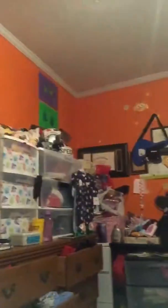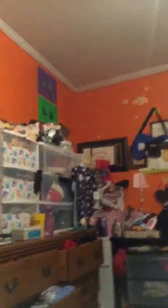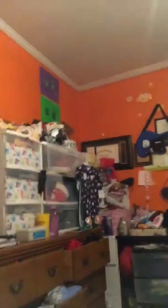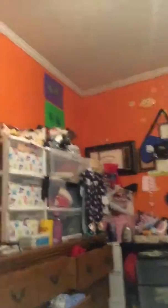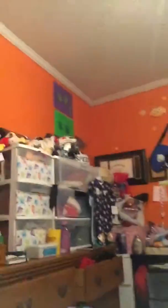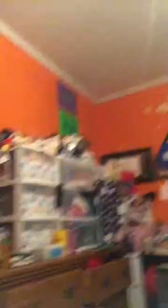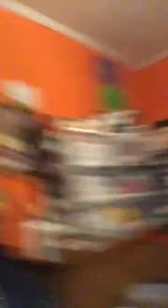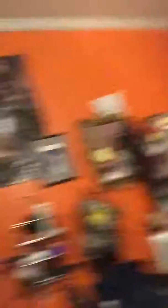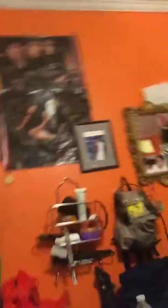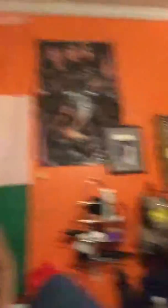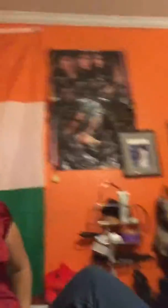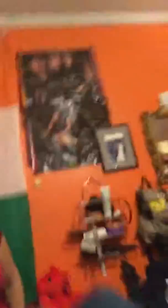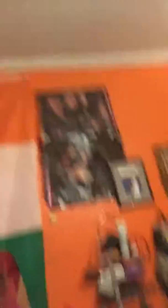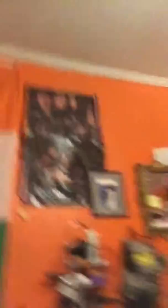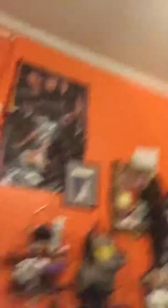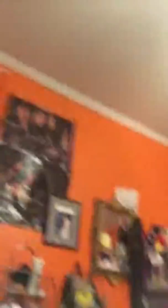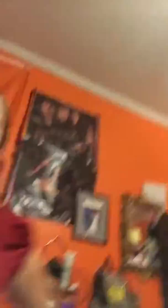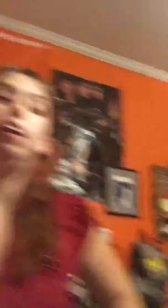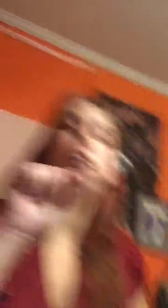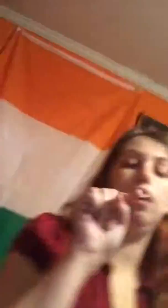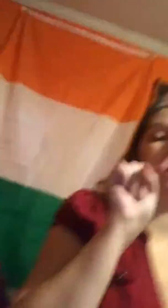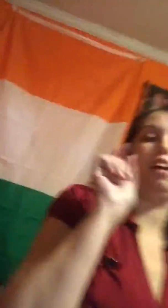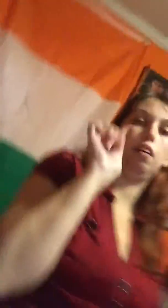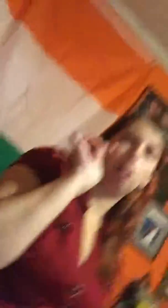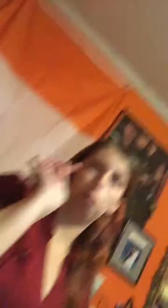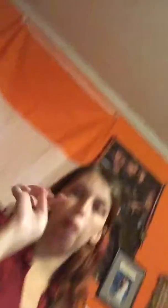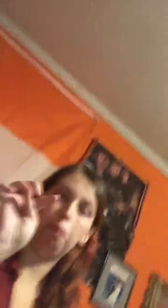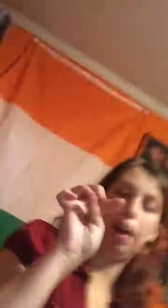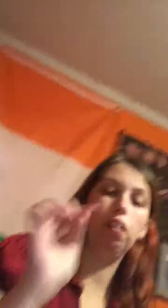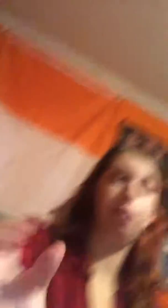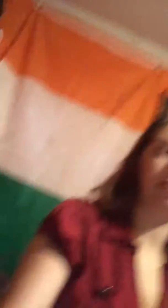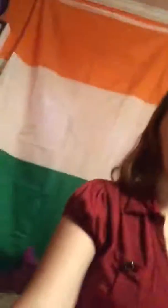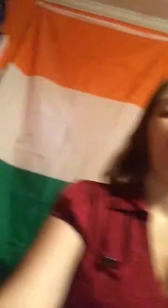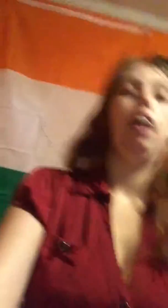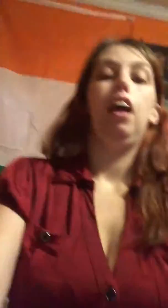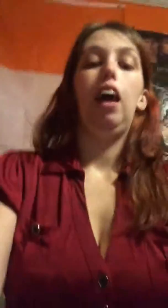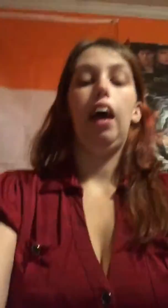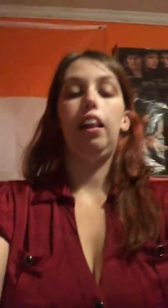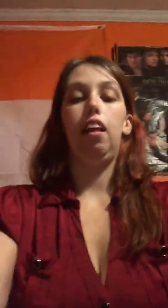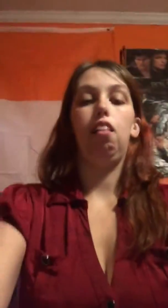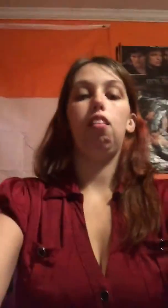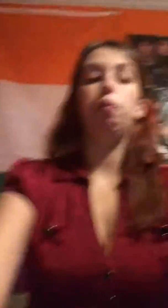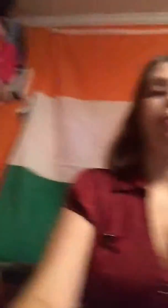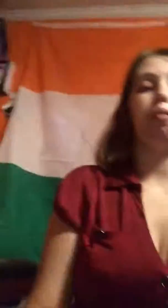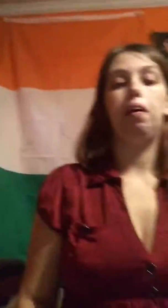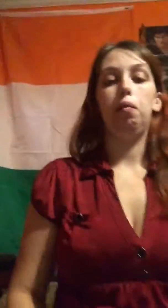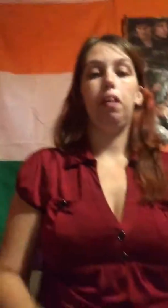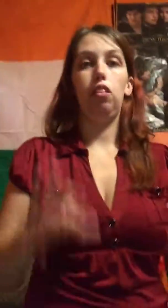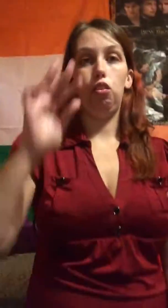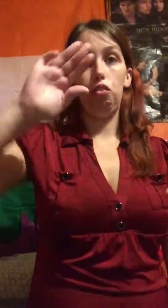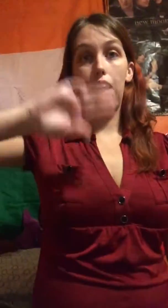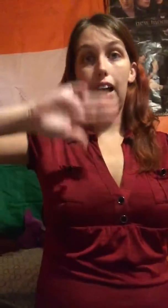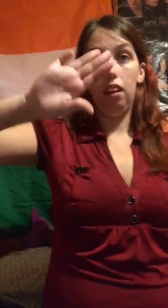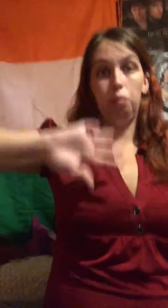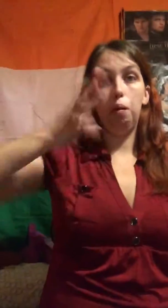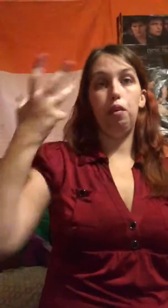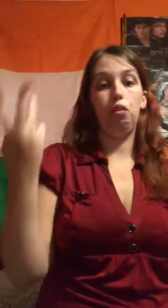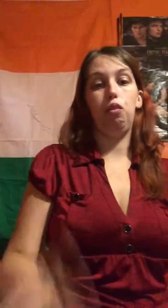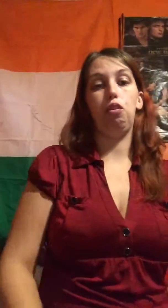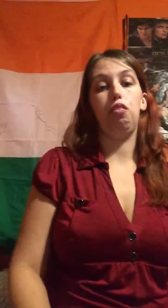out. Like a little button. It'll pop out. And then some people's belly button goes flat. Mommy's always goes